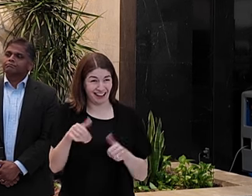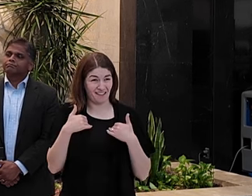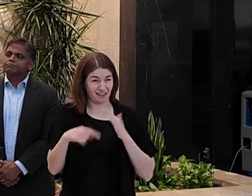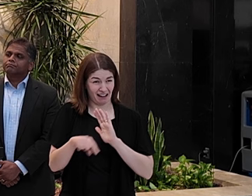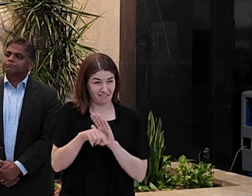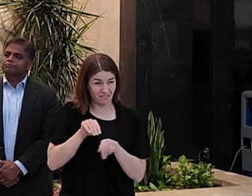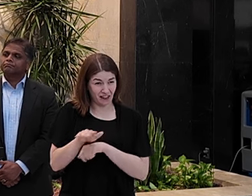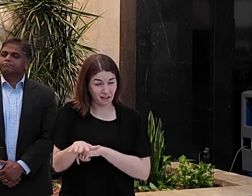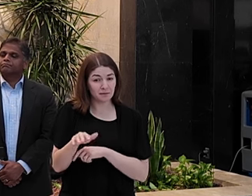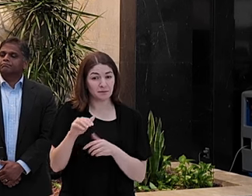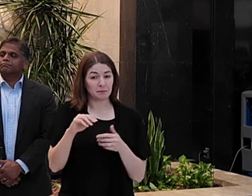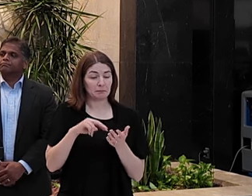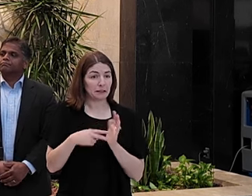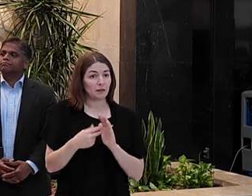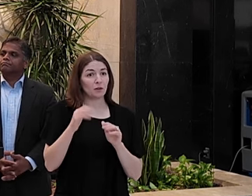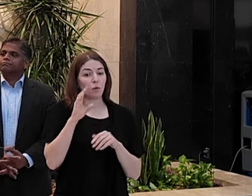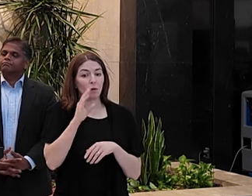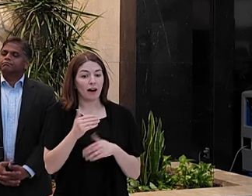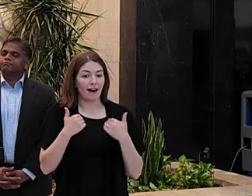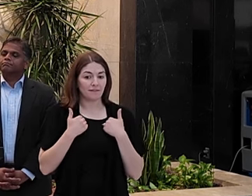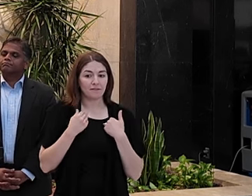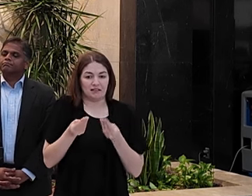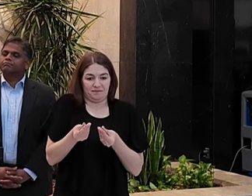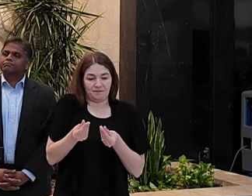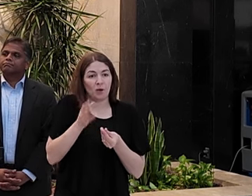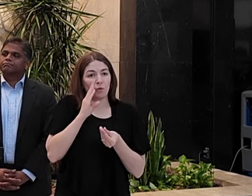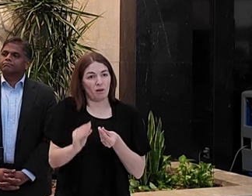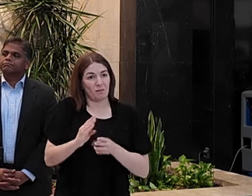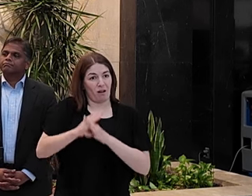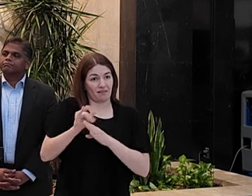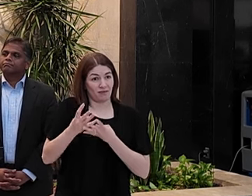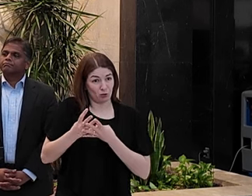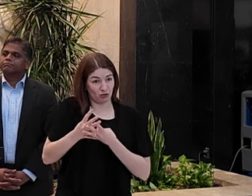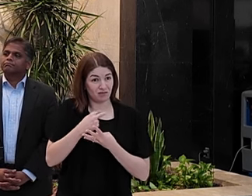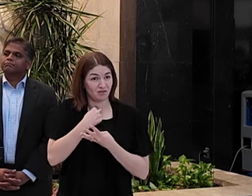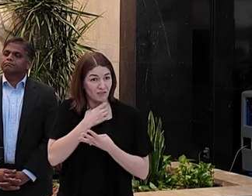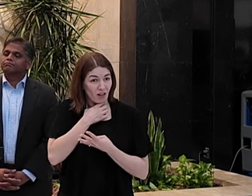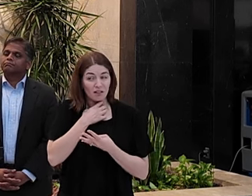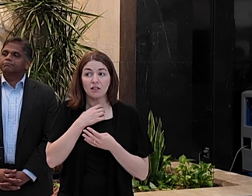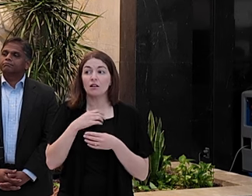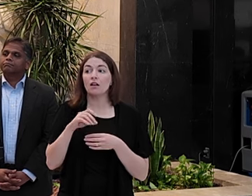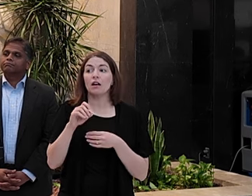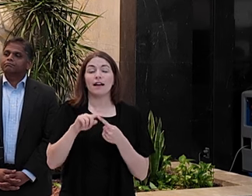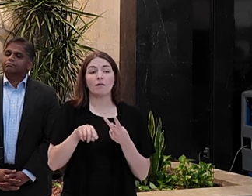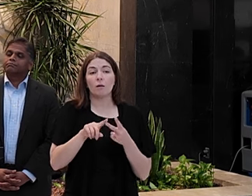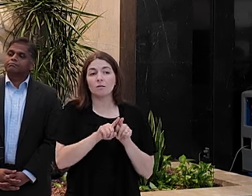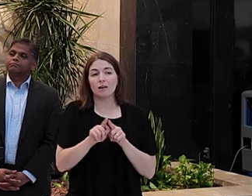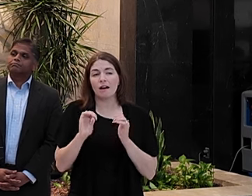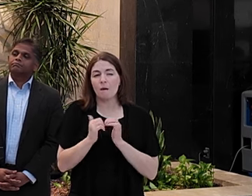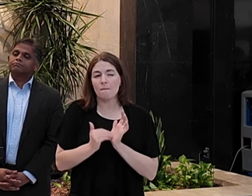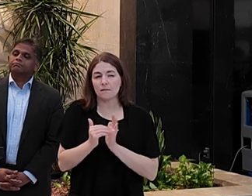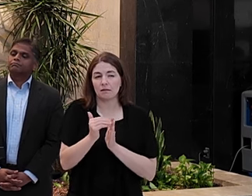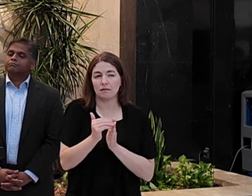gluey substance that would block the filters? And is that something, how often are those